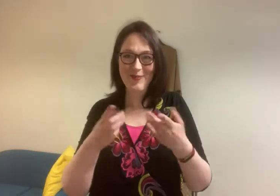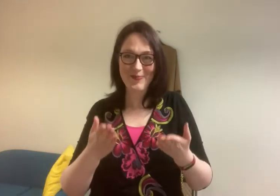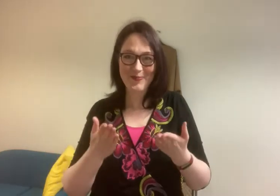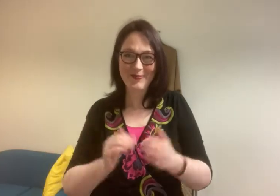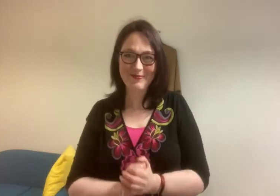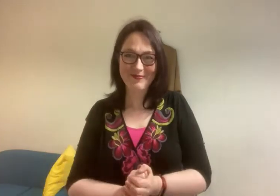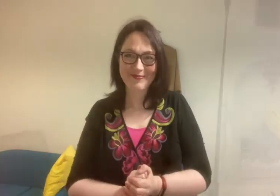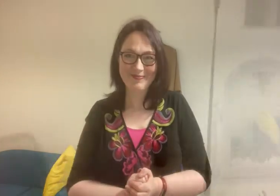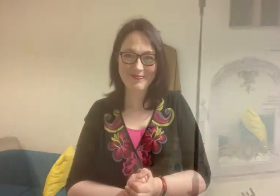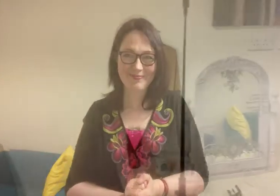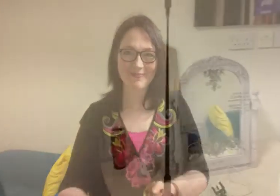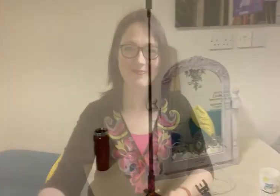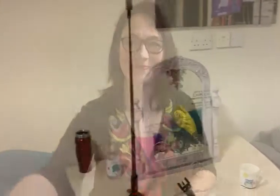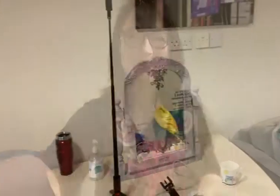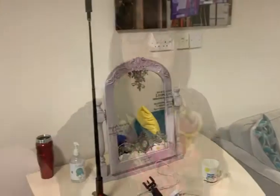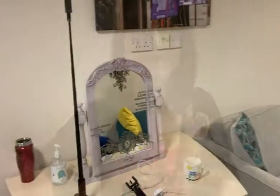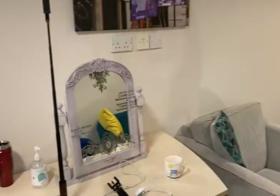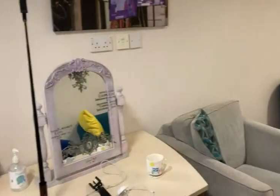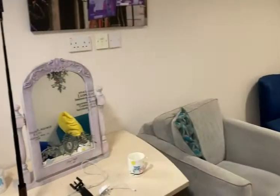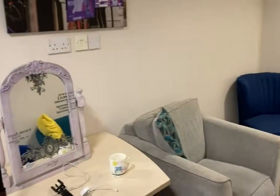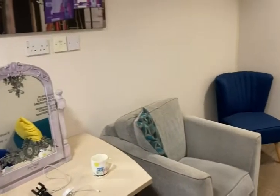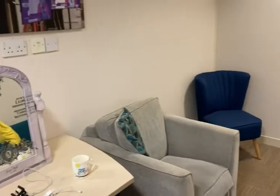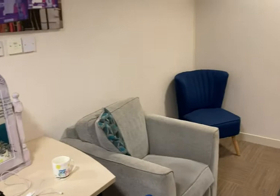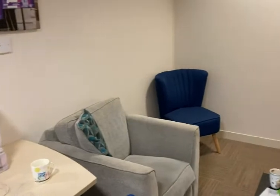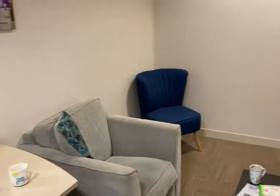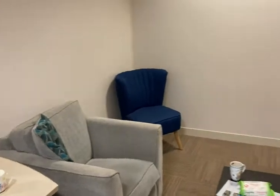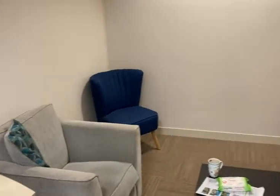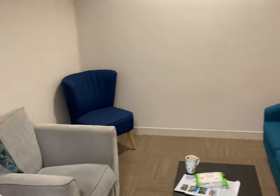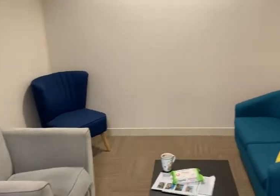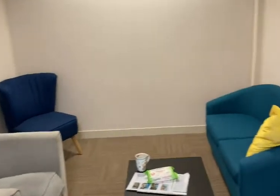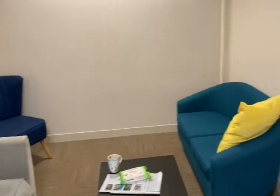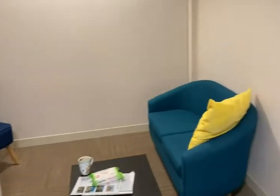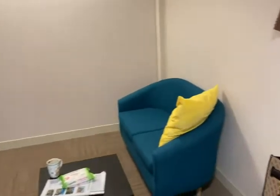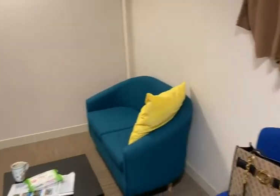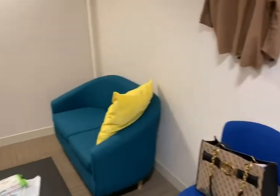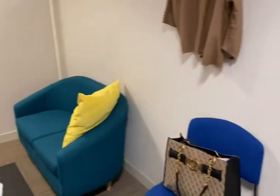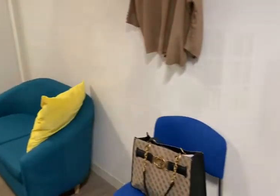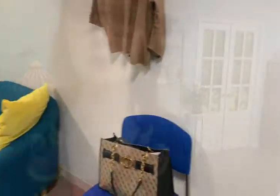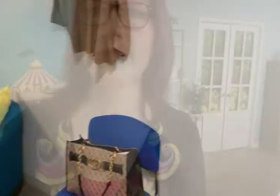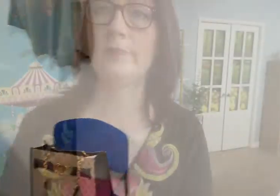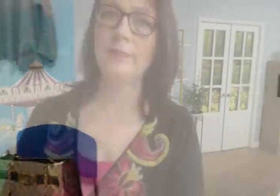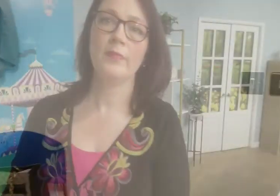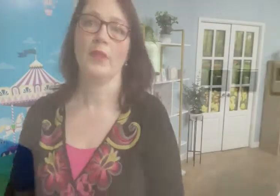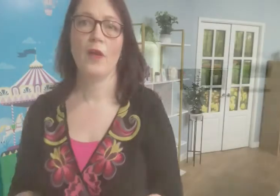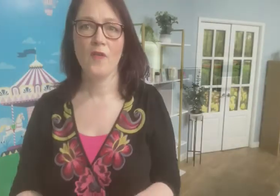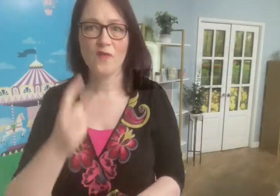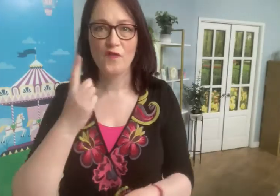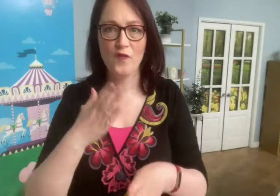they can see what's selling and what people are wanting to see. So this is a very quick look of my green room before we go into the studio. So I'm in the